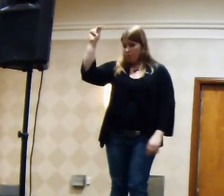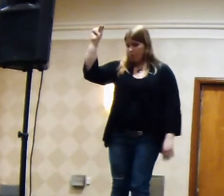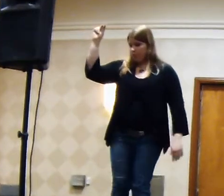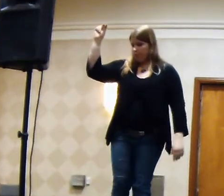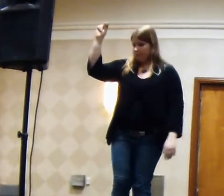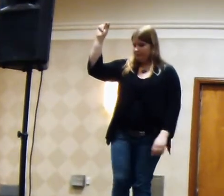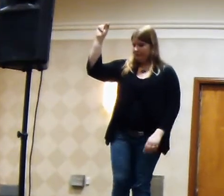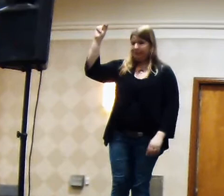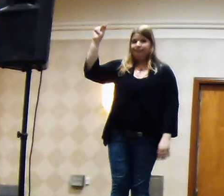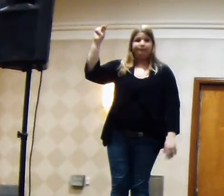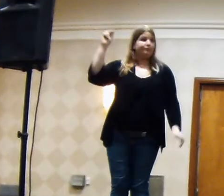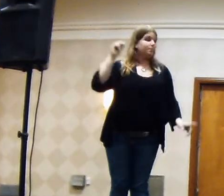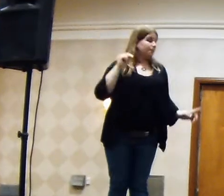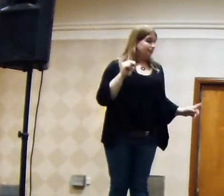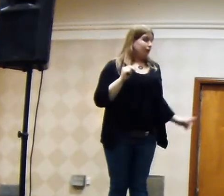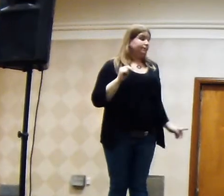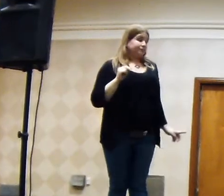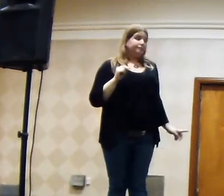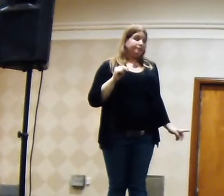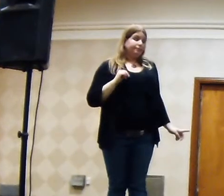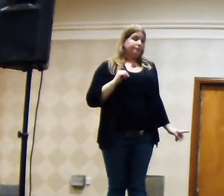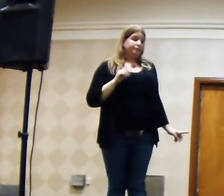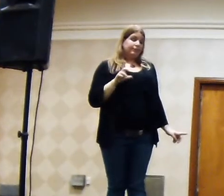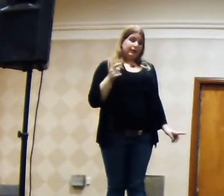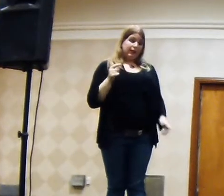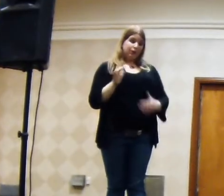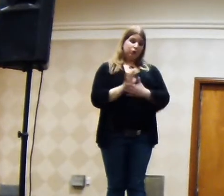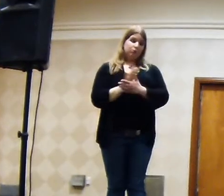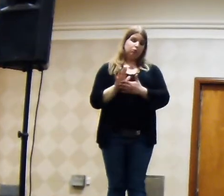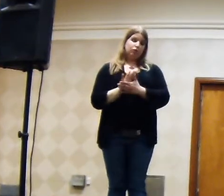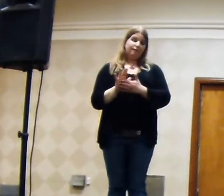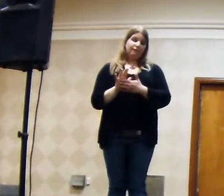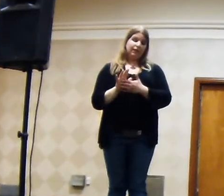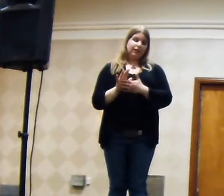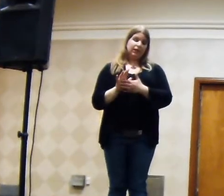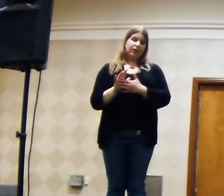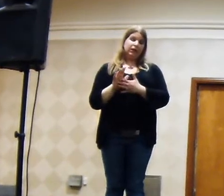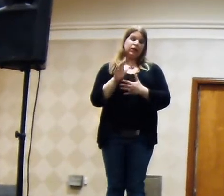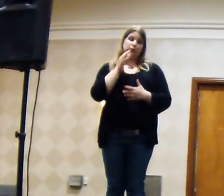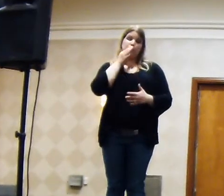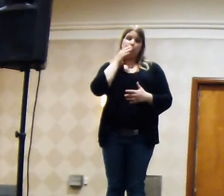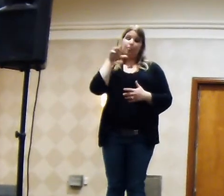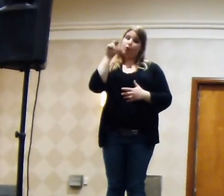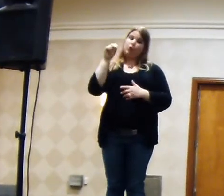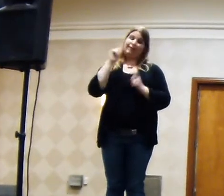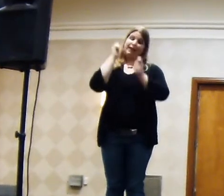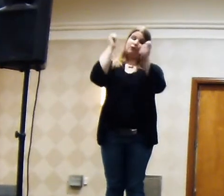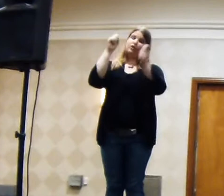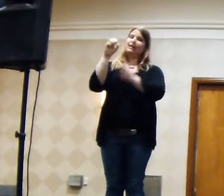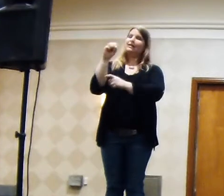you. You know, another movie that's enjoying a 30th anniversary is Space Camp. And it's an interesting